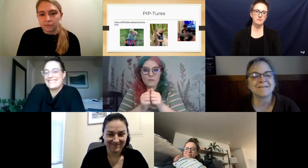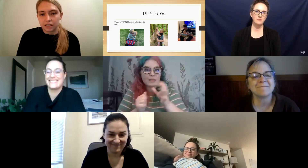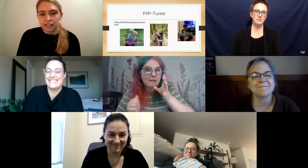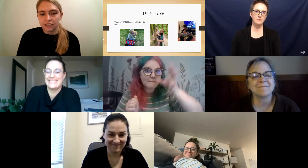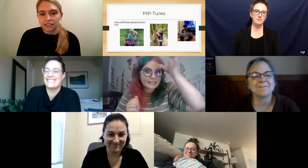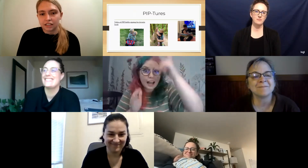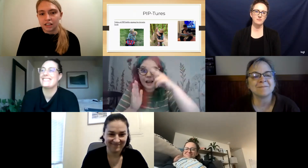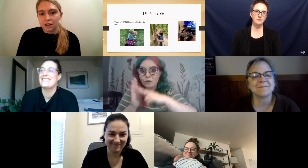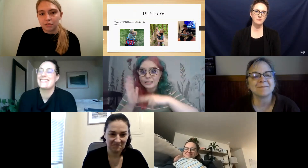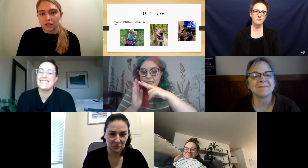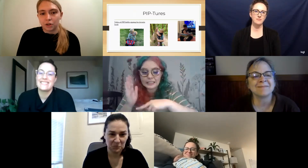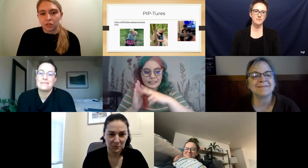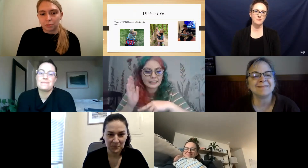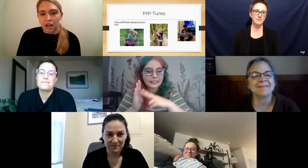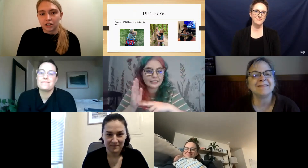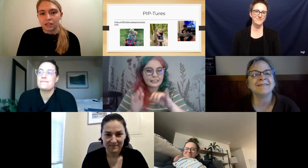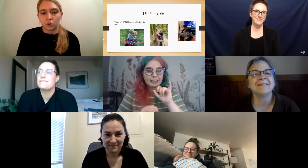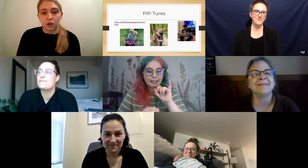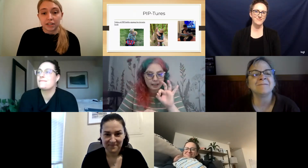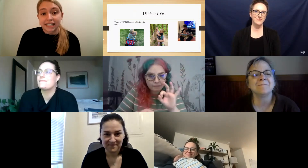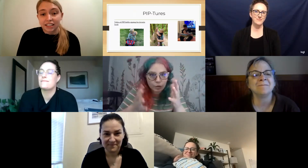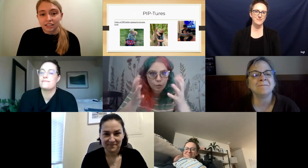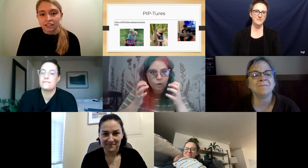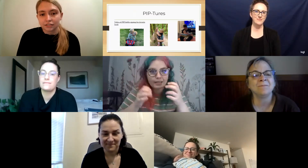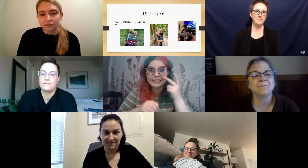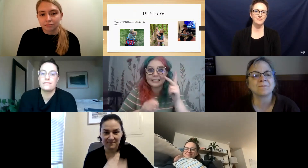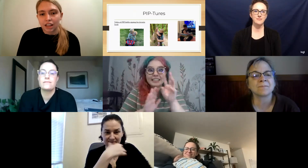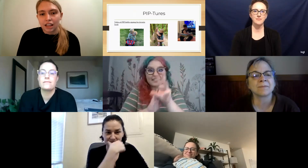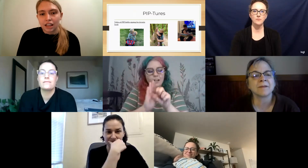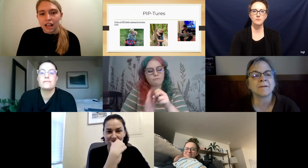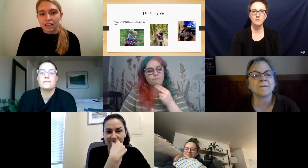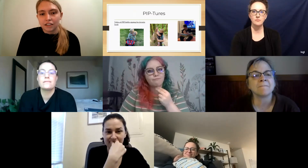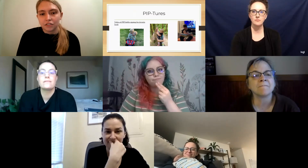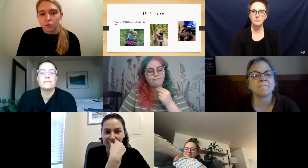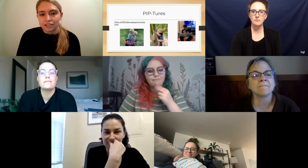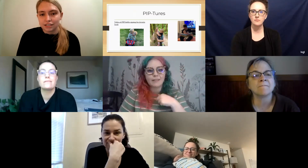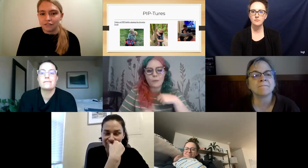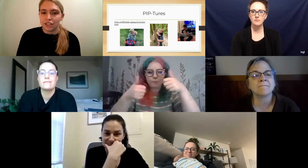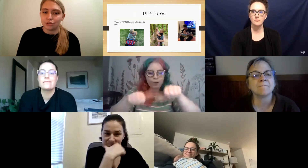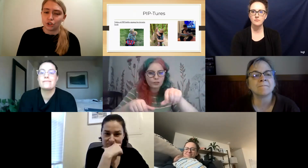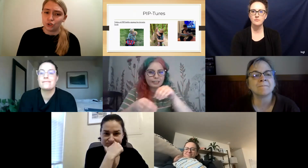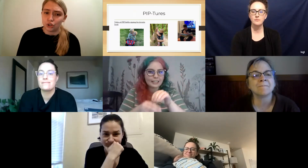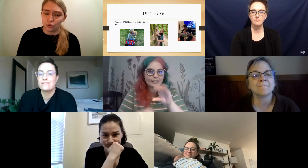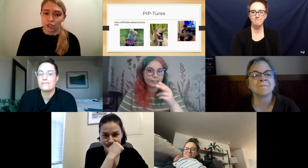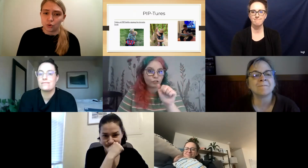their siblings, playing with their parents, or reading. And if you want to see the videos, they're so cute.